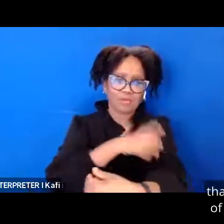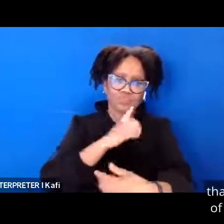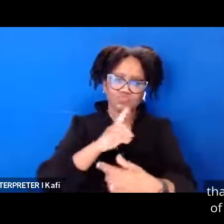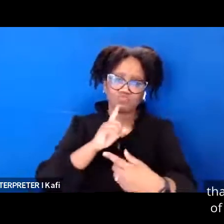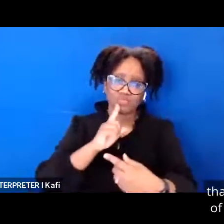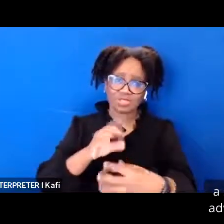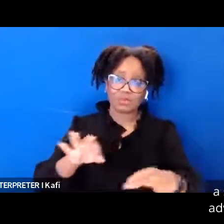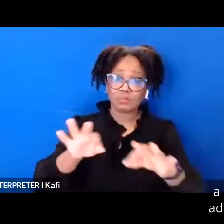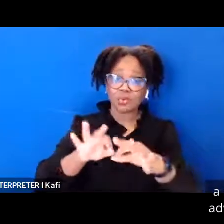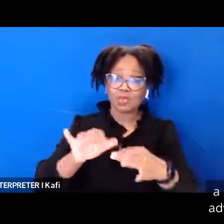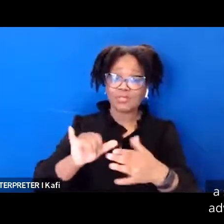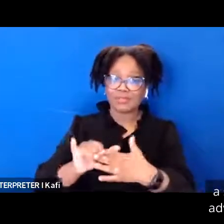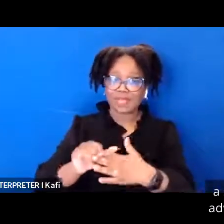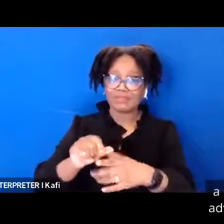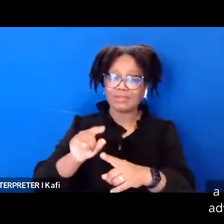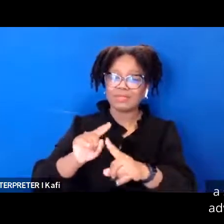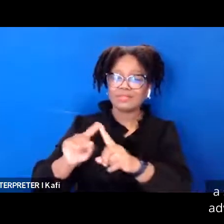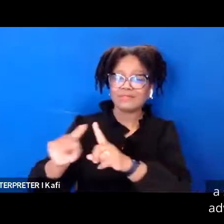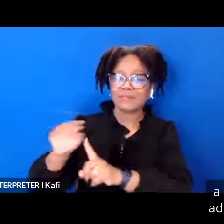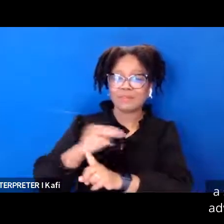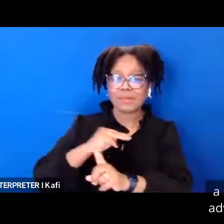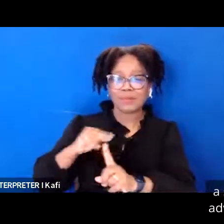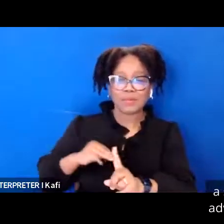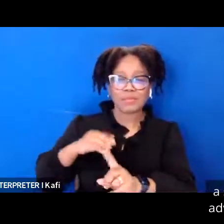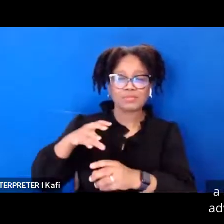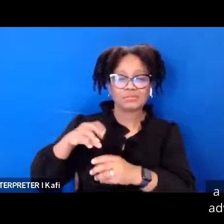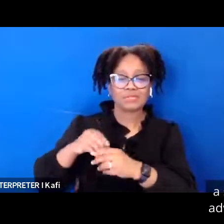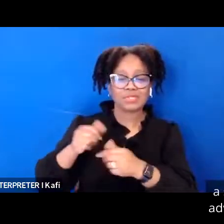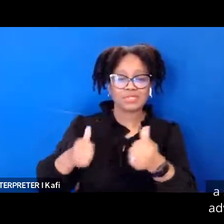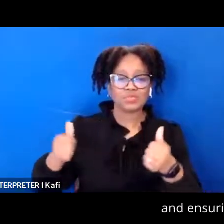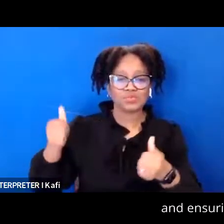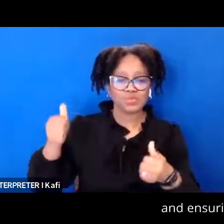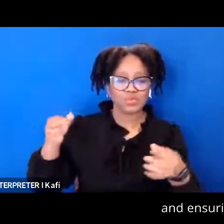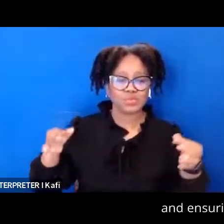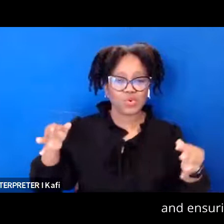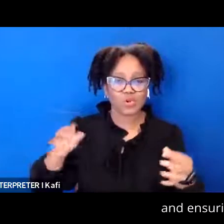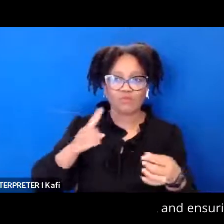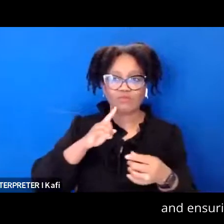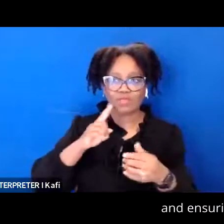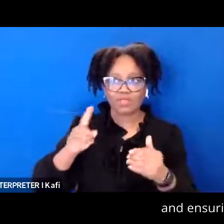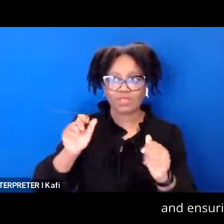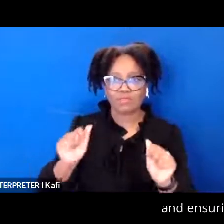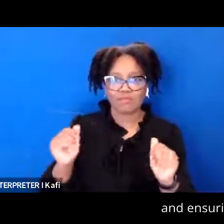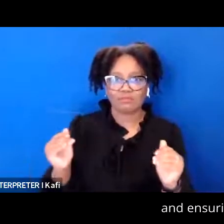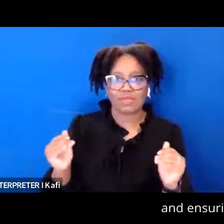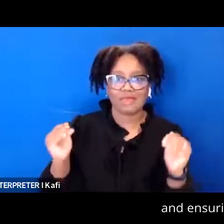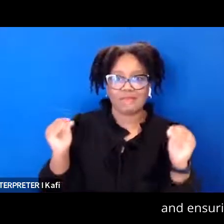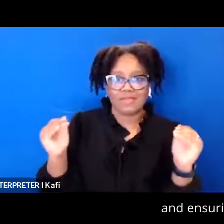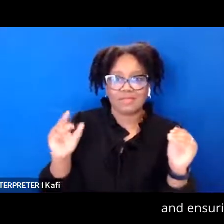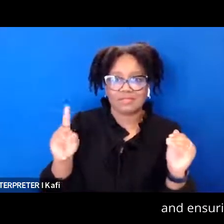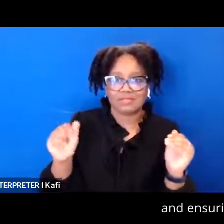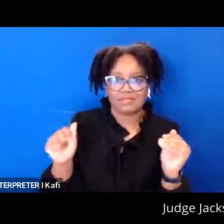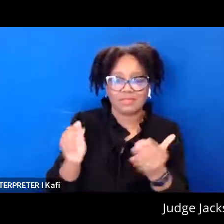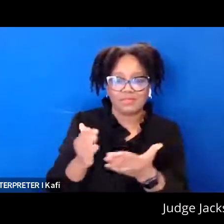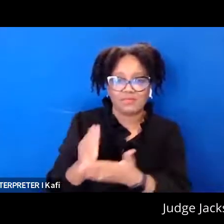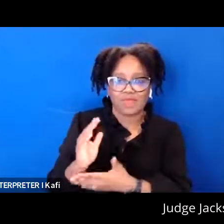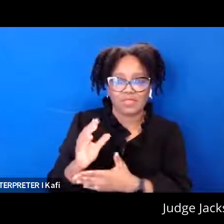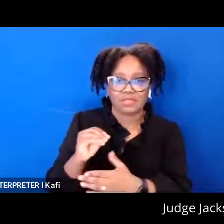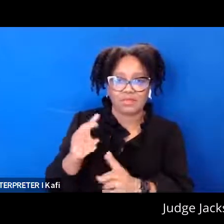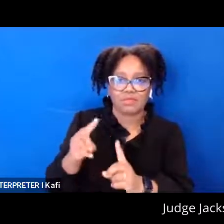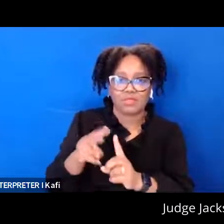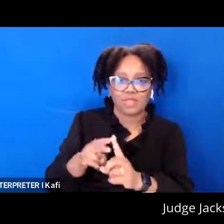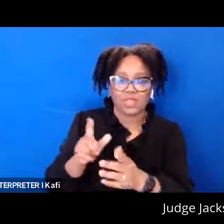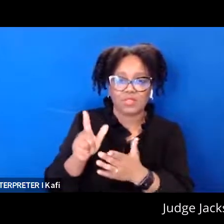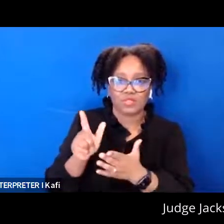of the court demonstrate a strong commitment to advancing disability rights and ensuring equal application of the law judge